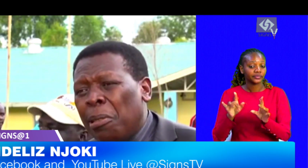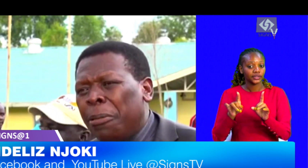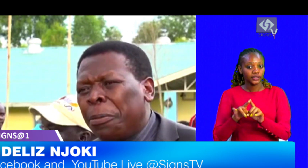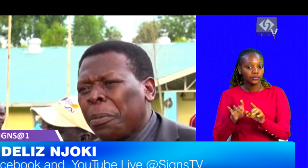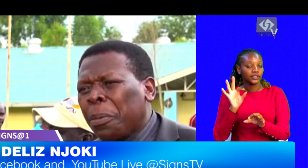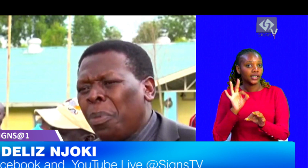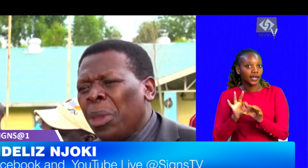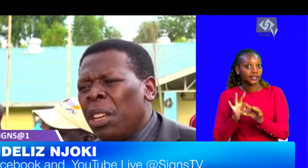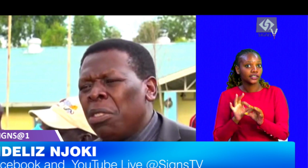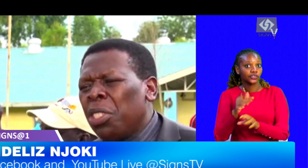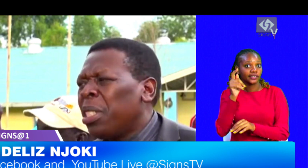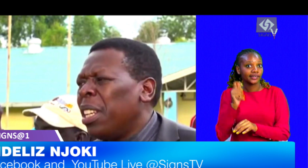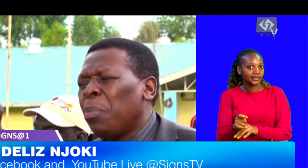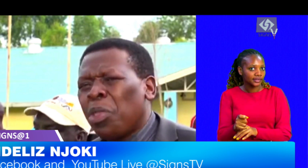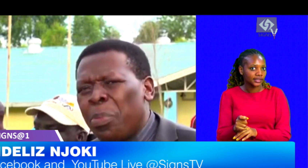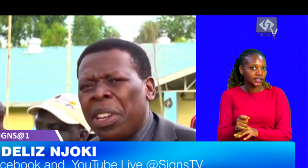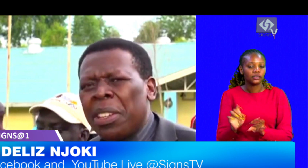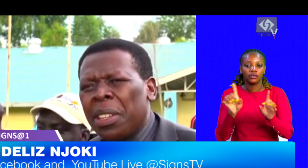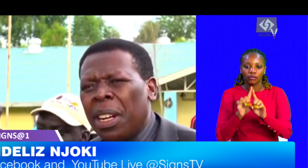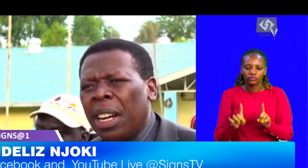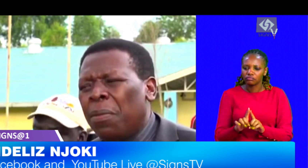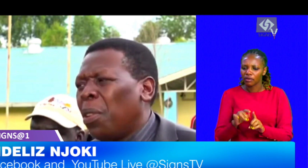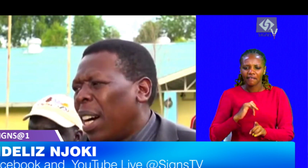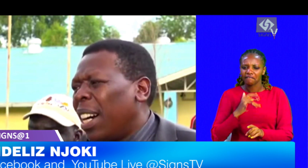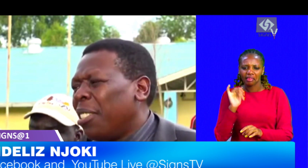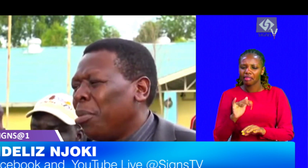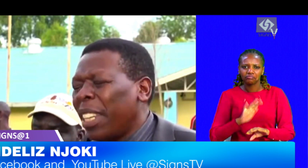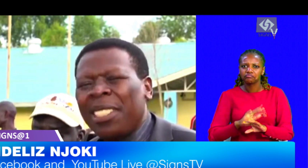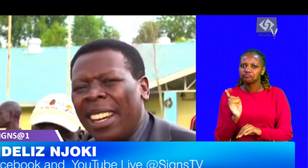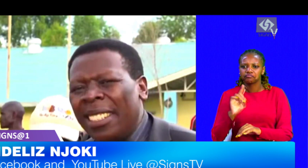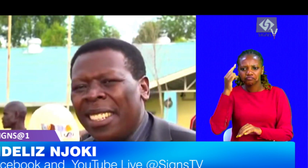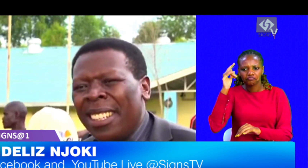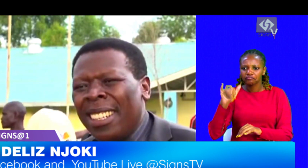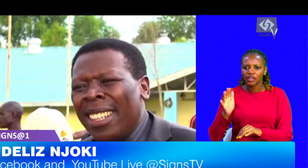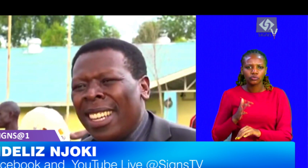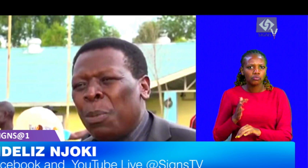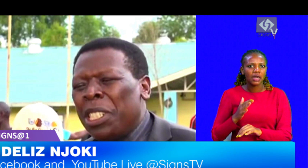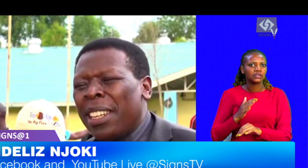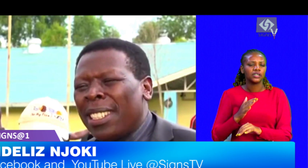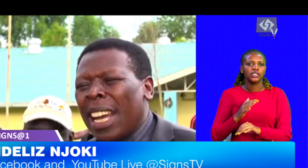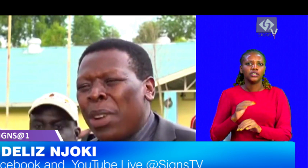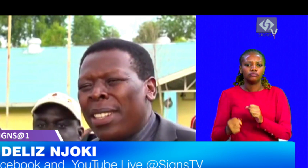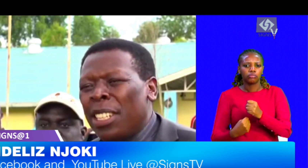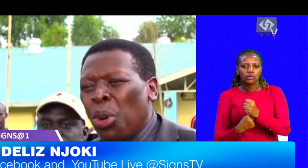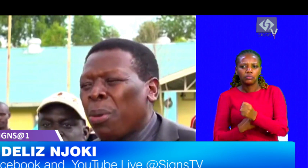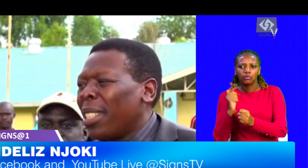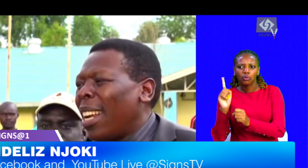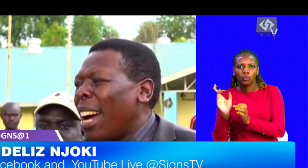whole. It was totally inappropriate for her to take sides, especially at a time when the talks are now